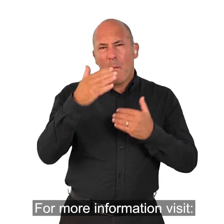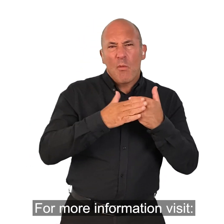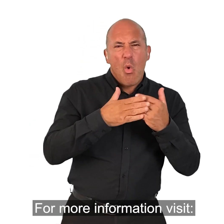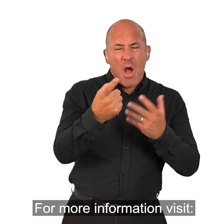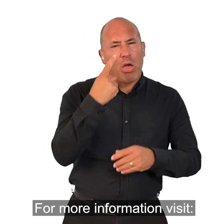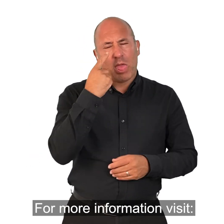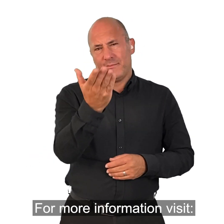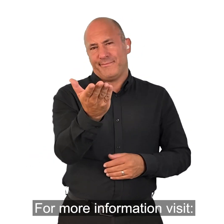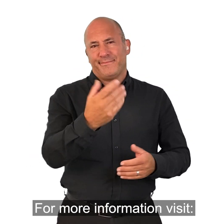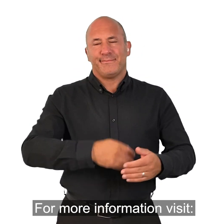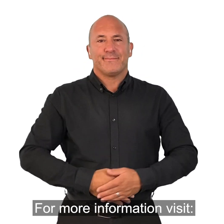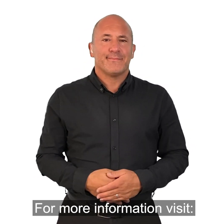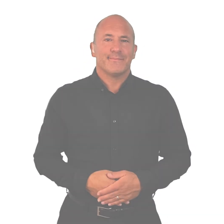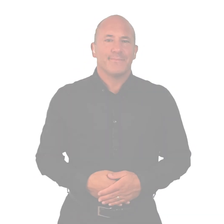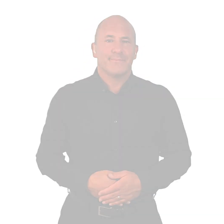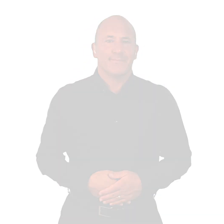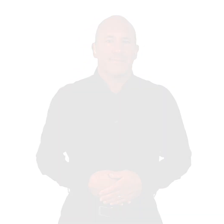For more information, visit